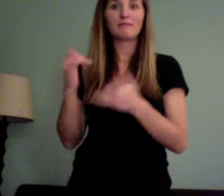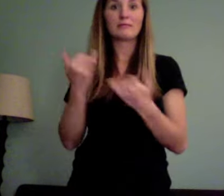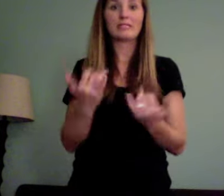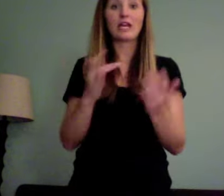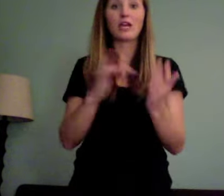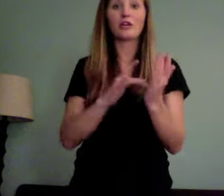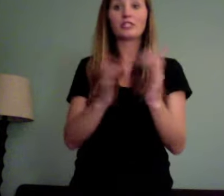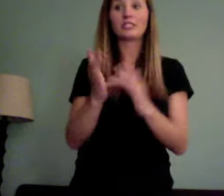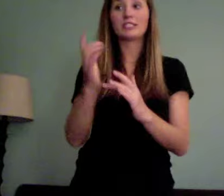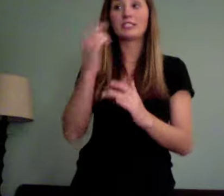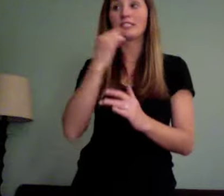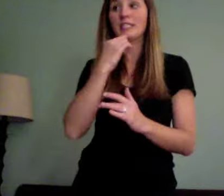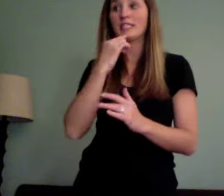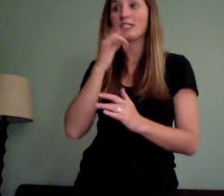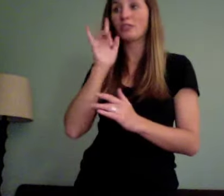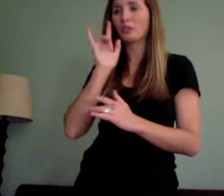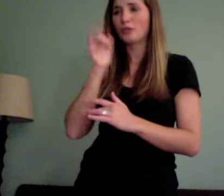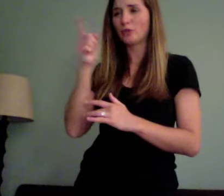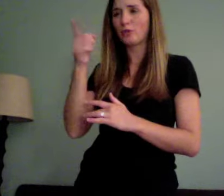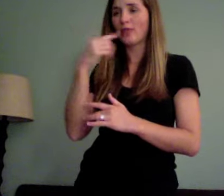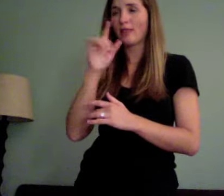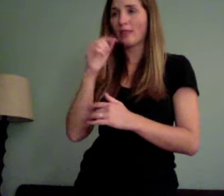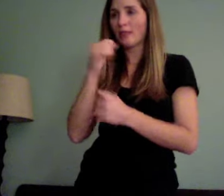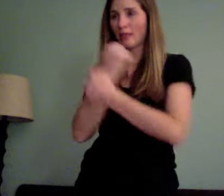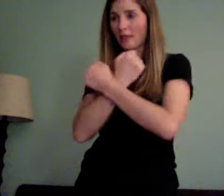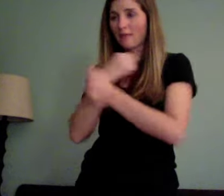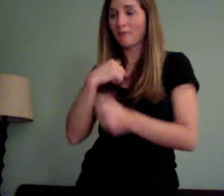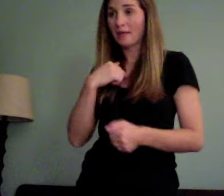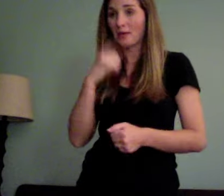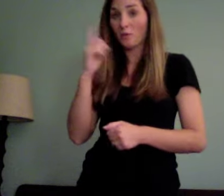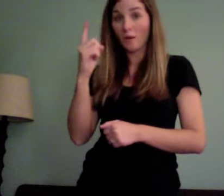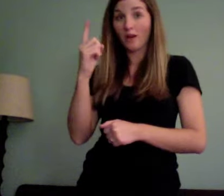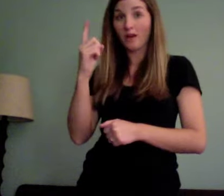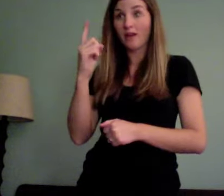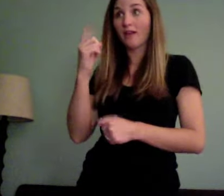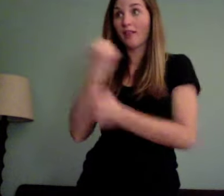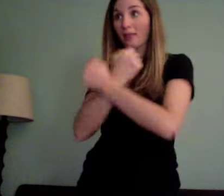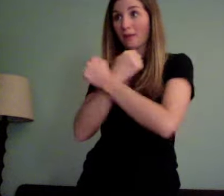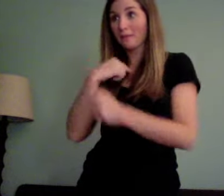me, two? Do you love me, three? All of a sudden, Peter is eat up with failure.